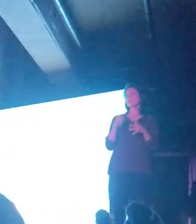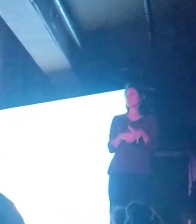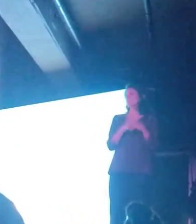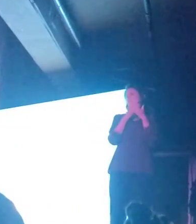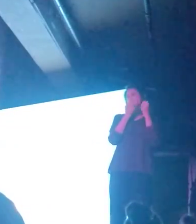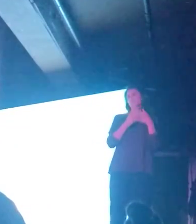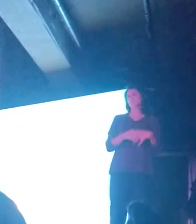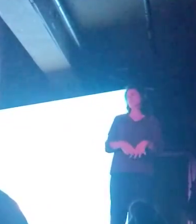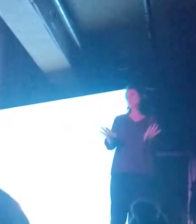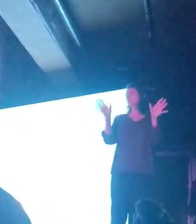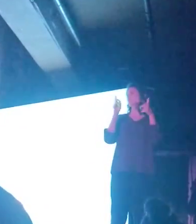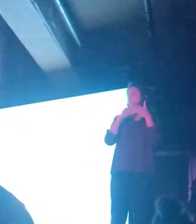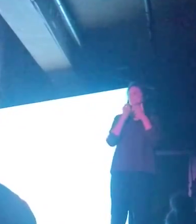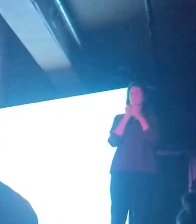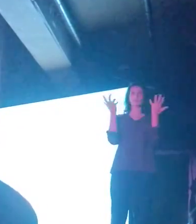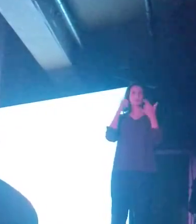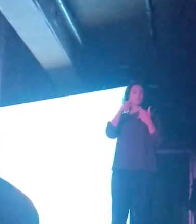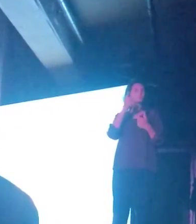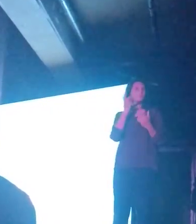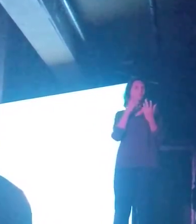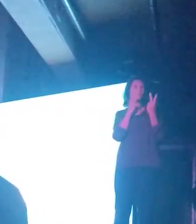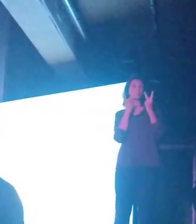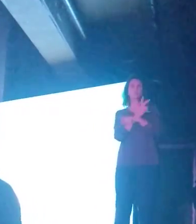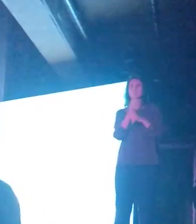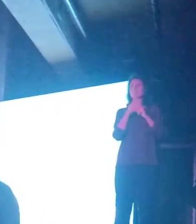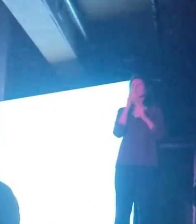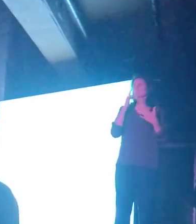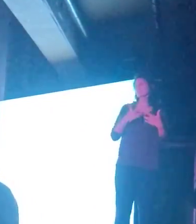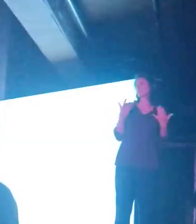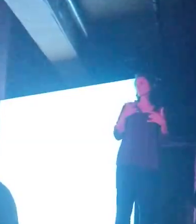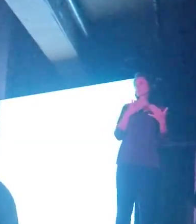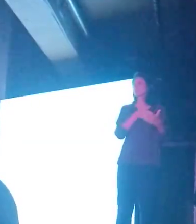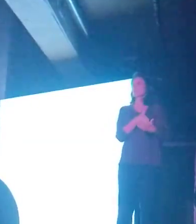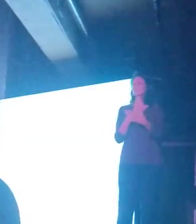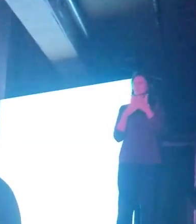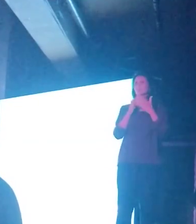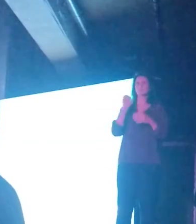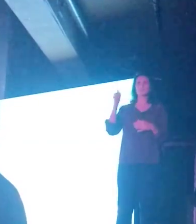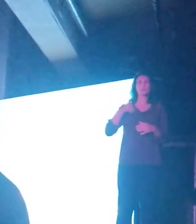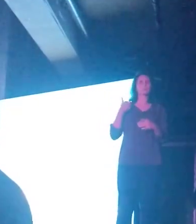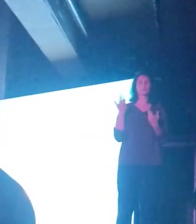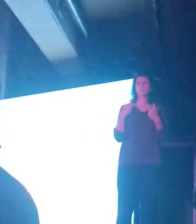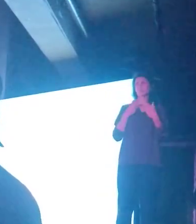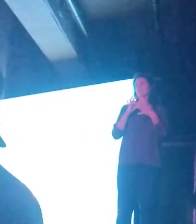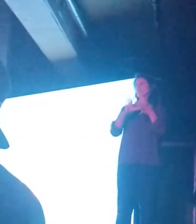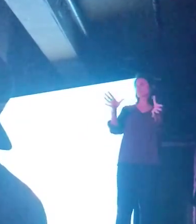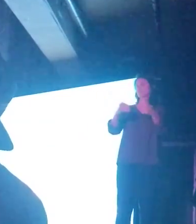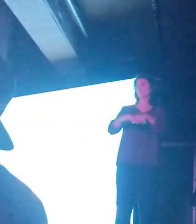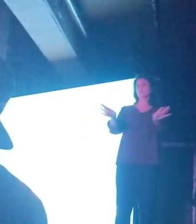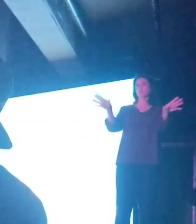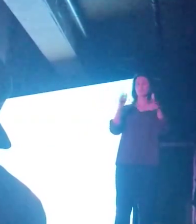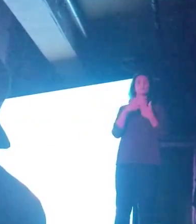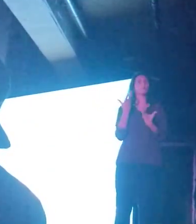the worst impulses, feelings, attitudes, biases that have never gone away, but which we have